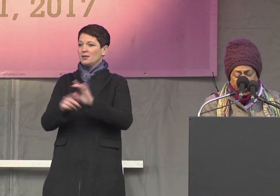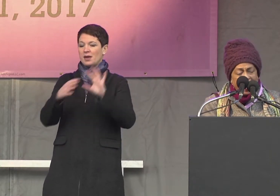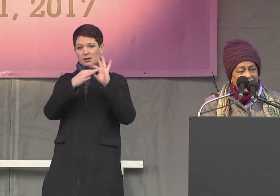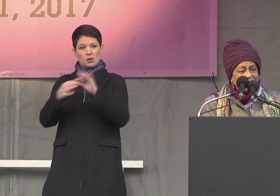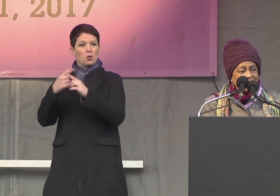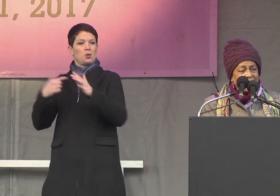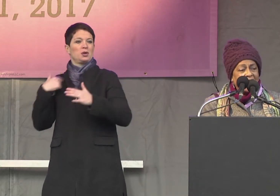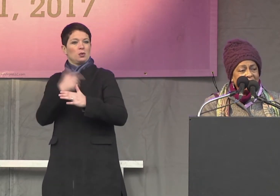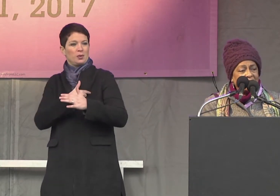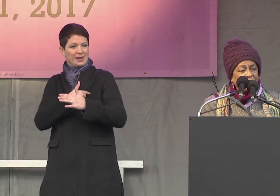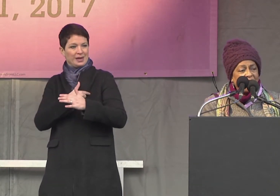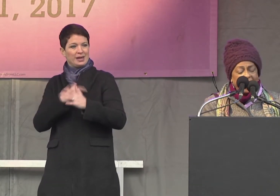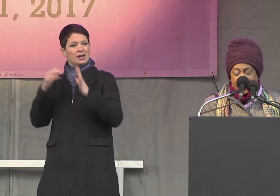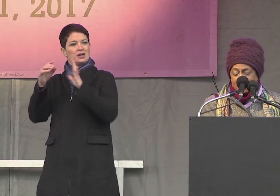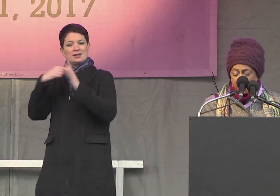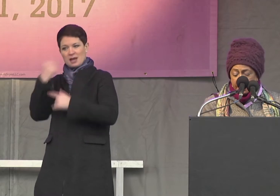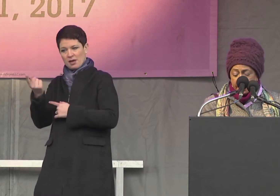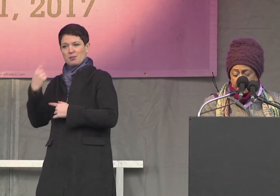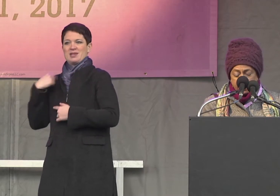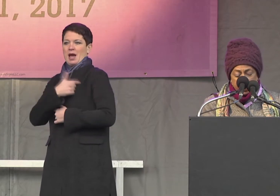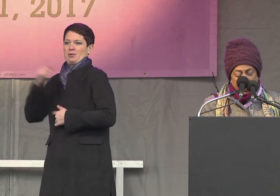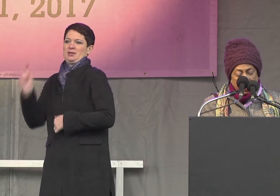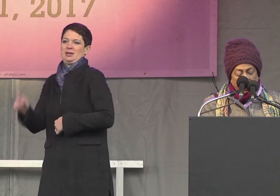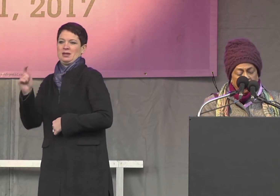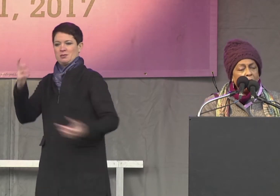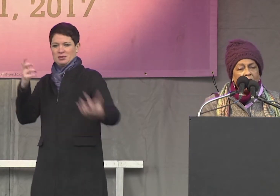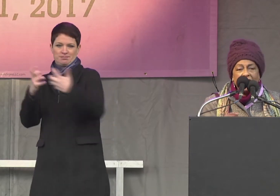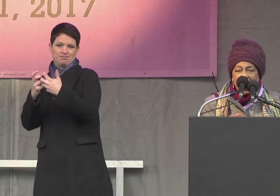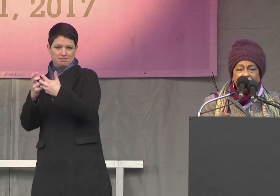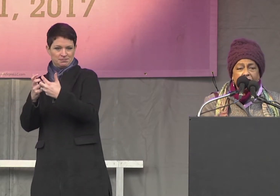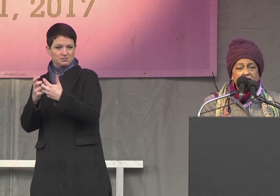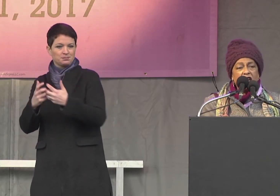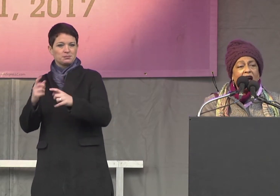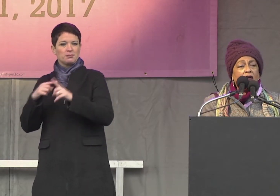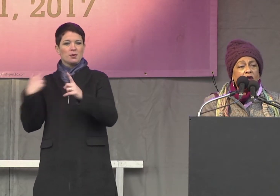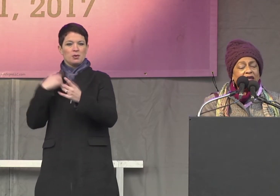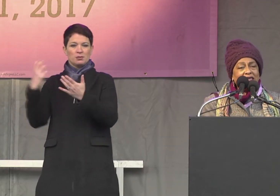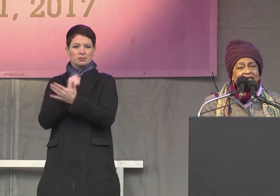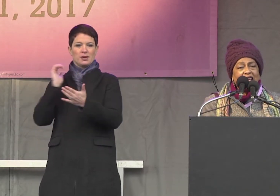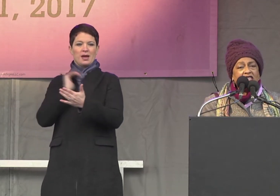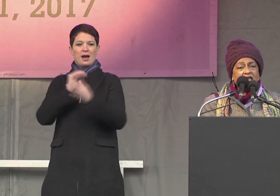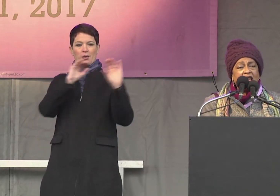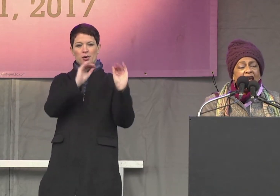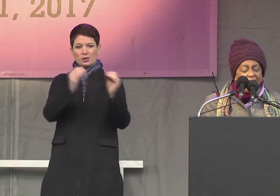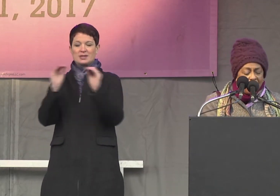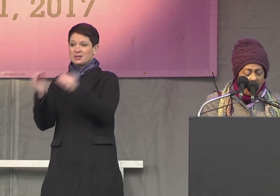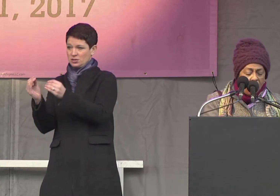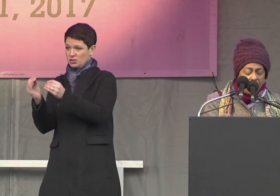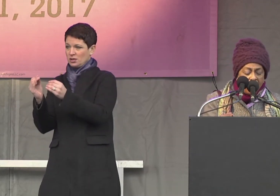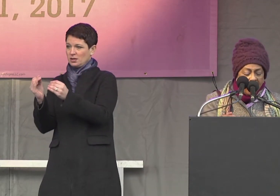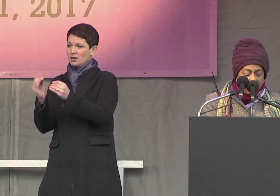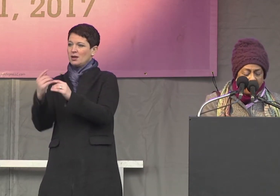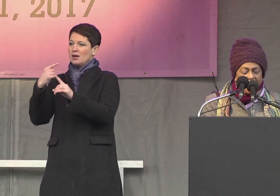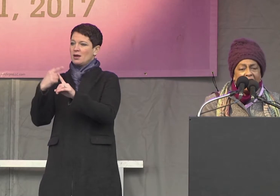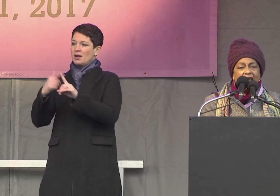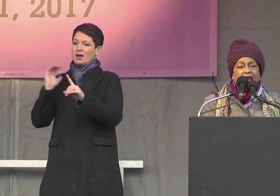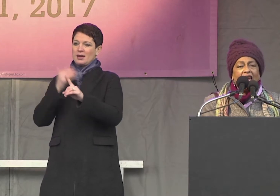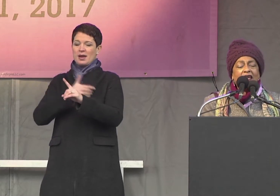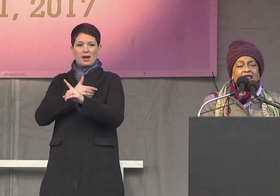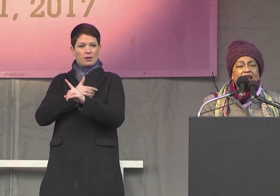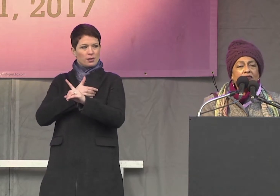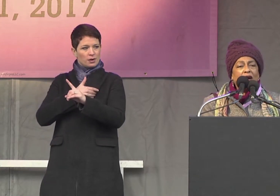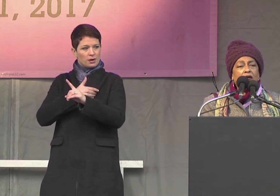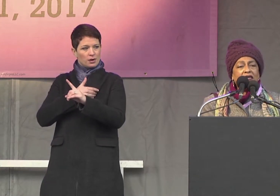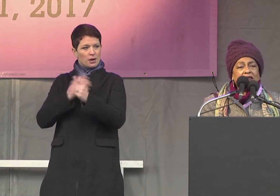what we identify as our needs. We will leverage our organization and are creating